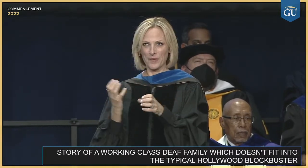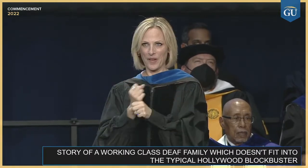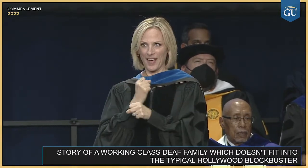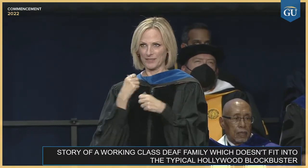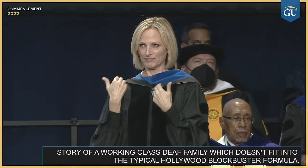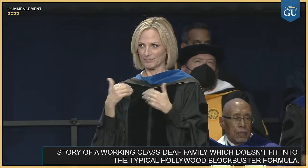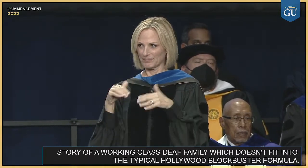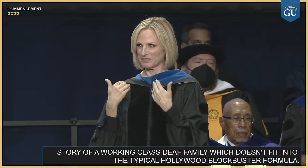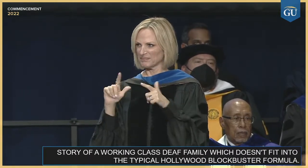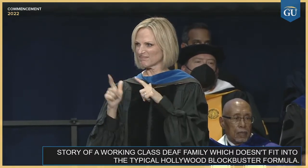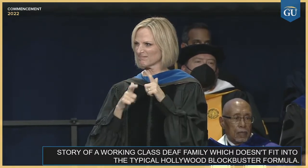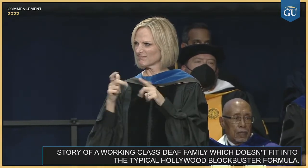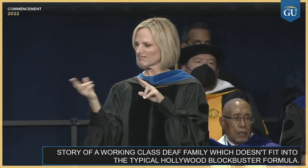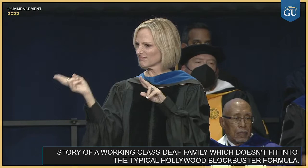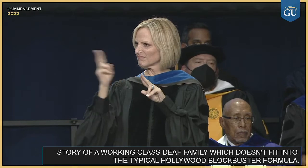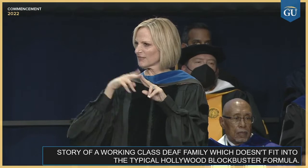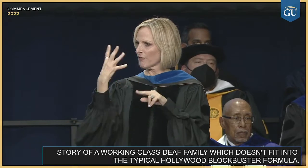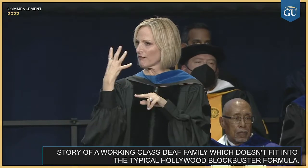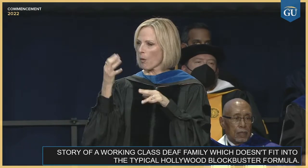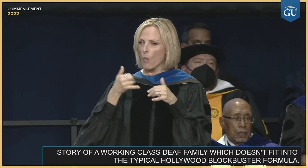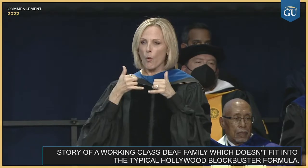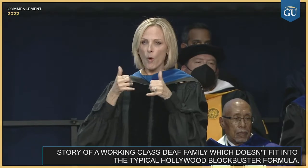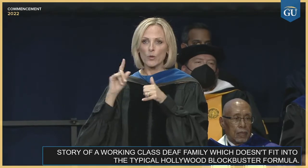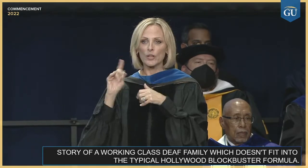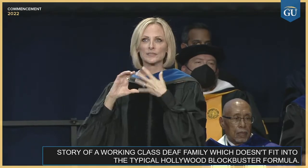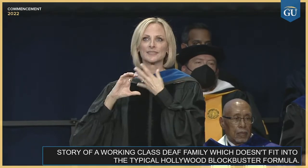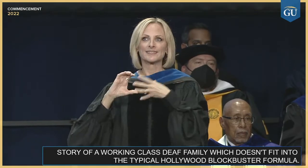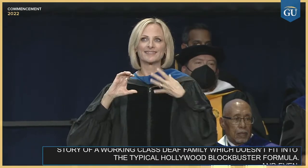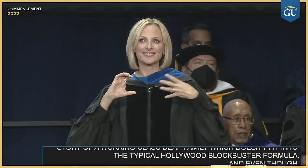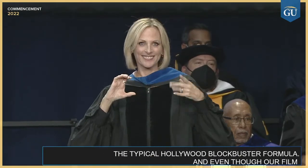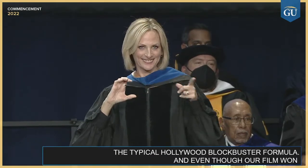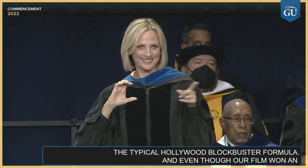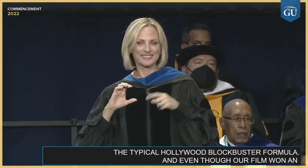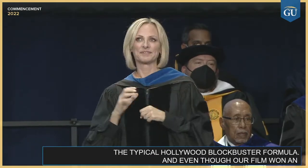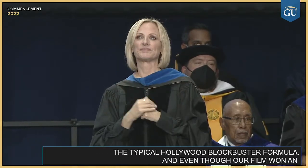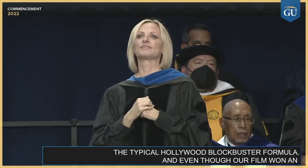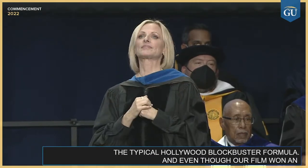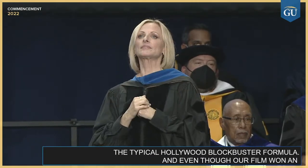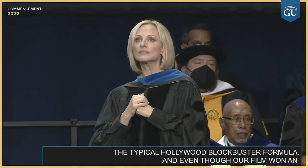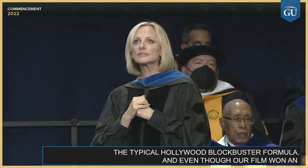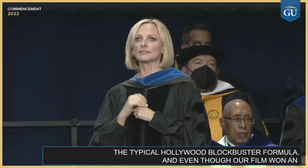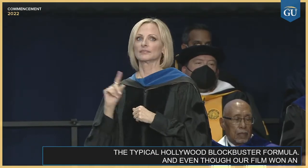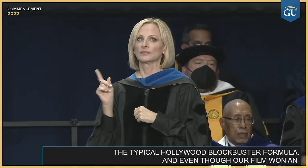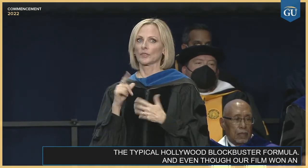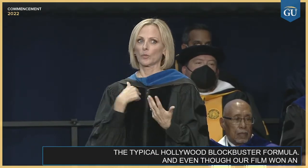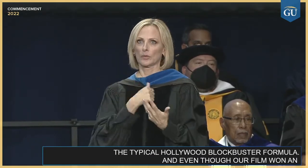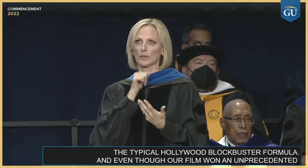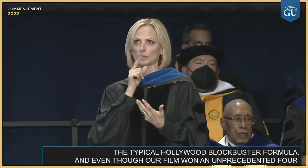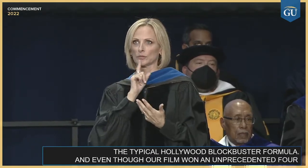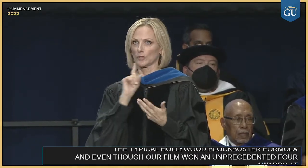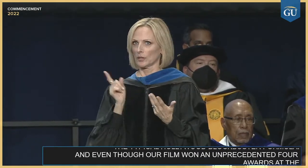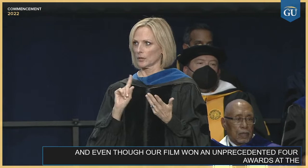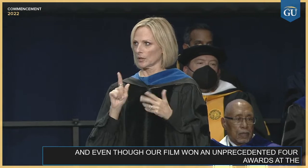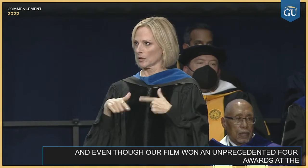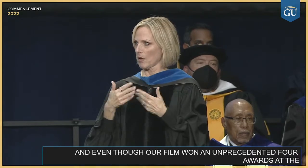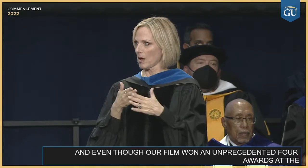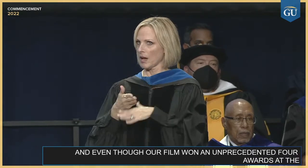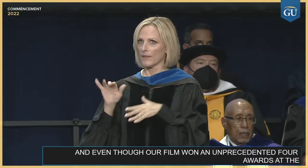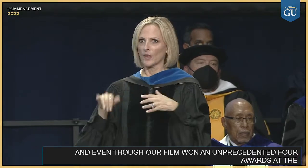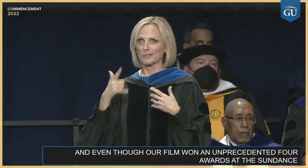an unprecedented 4 awards at the Sundance Film Festival, we weren't sure where it would go